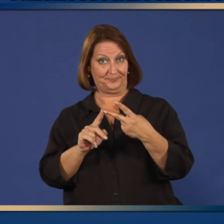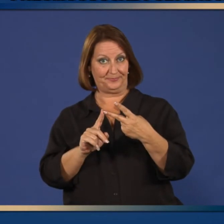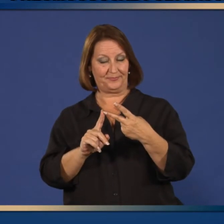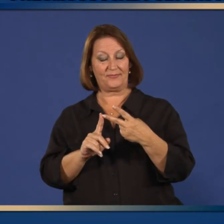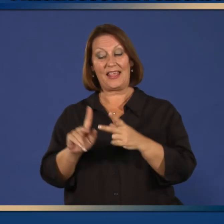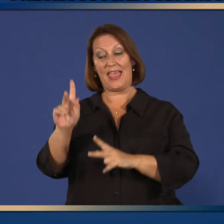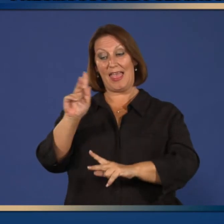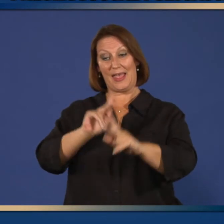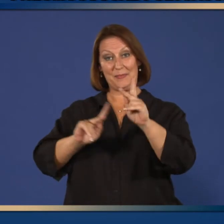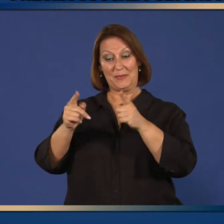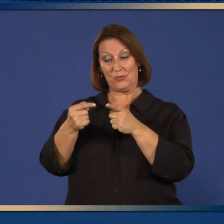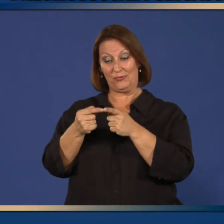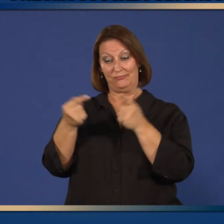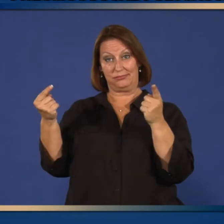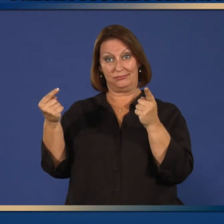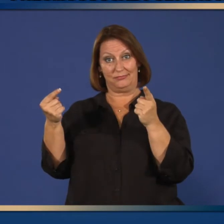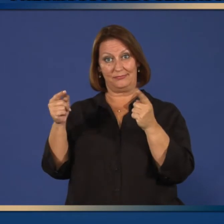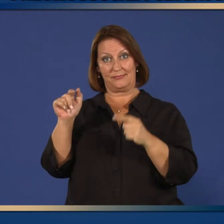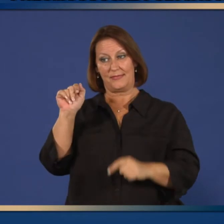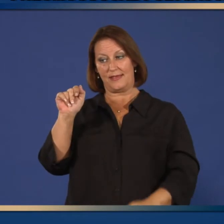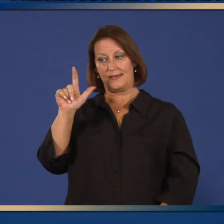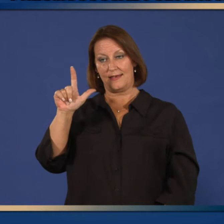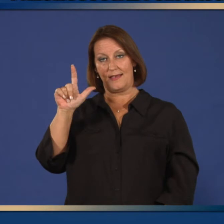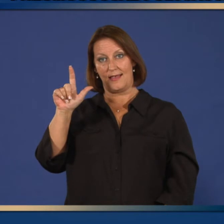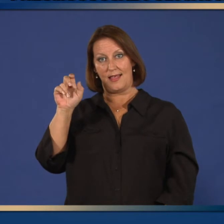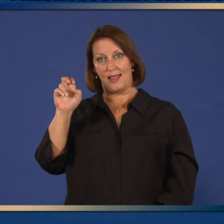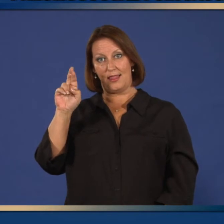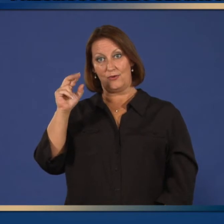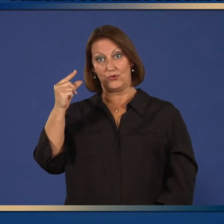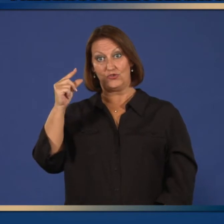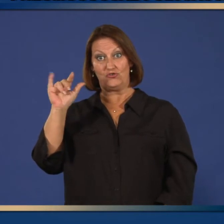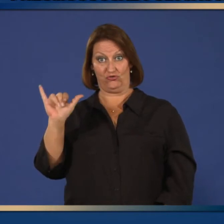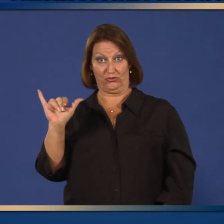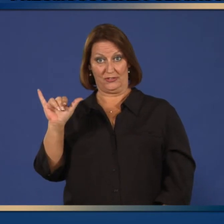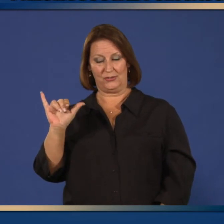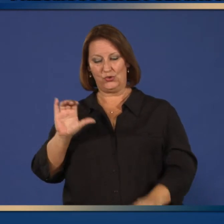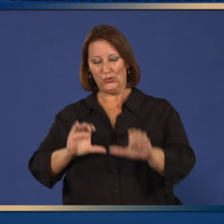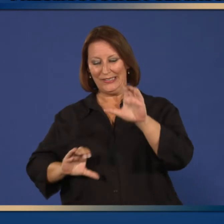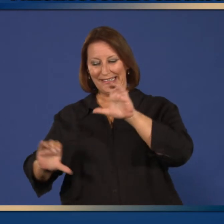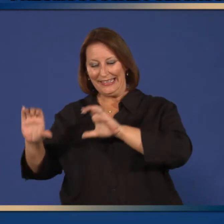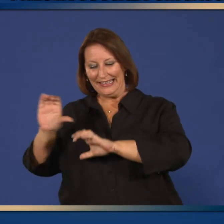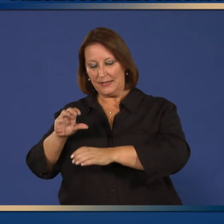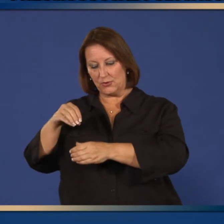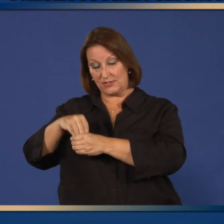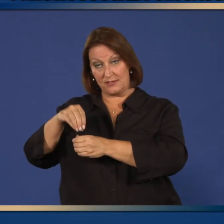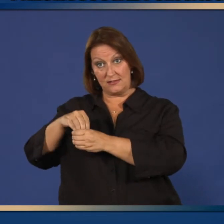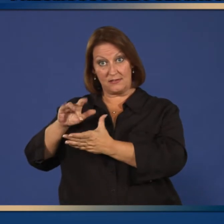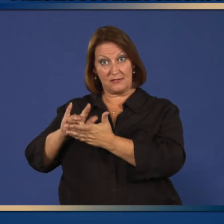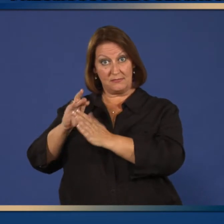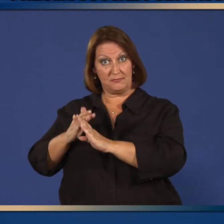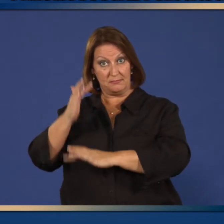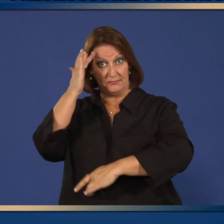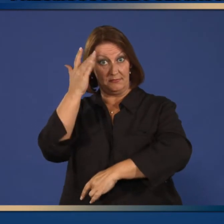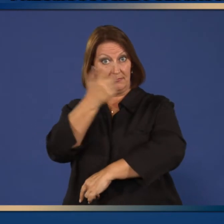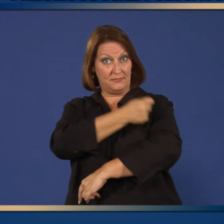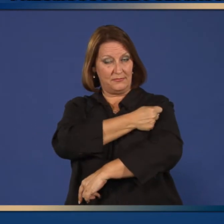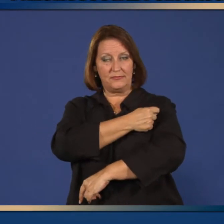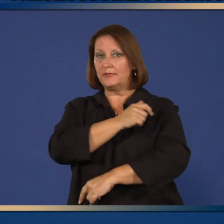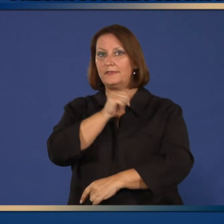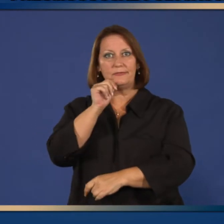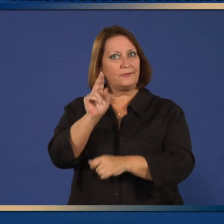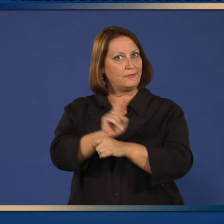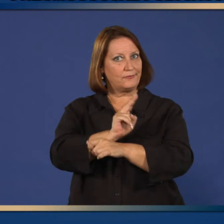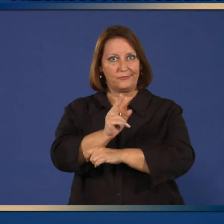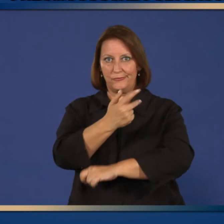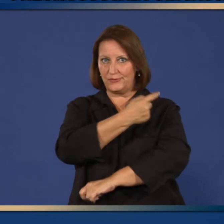Anyone who has a severe allergy to any component of a vaccine should not get that